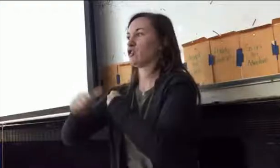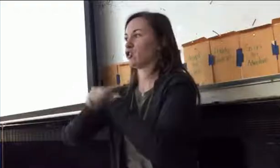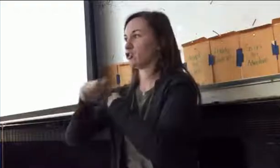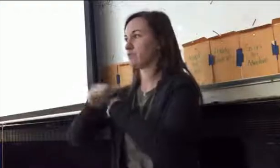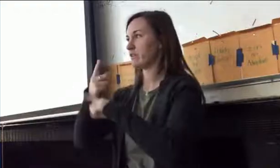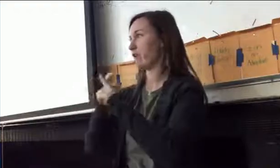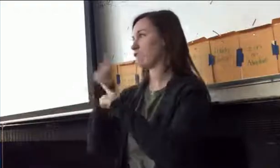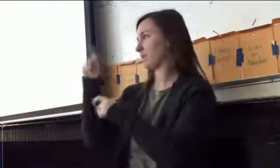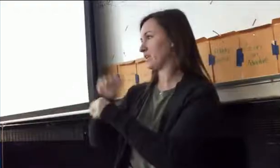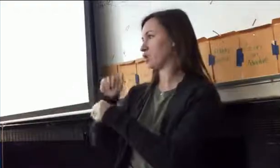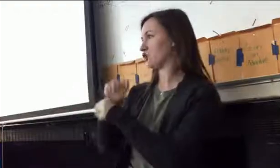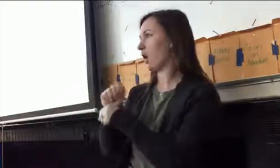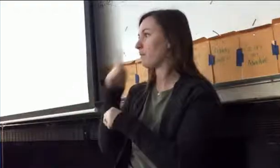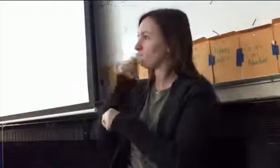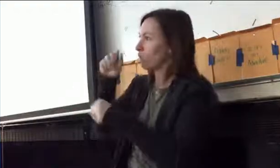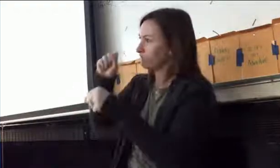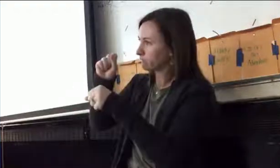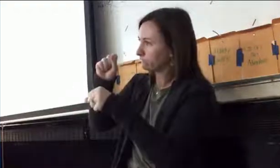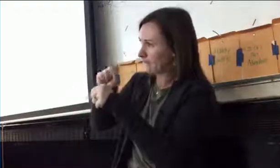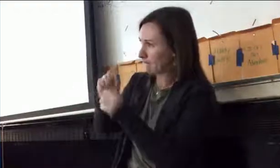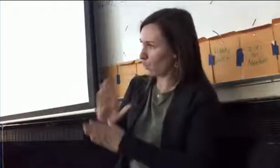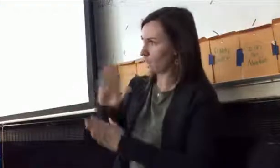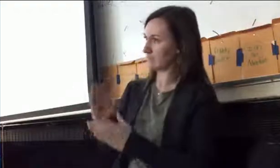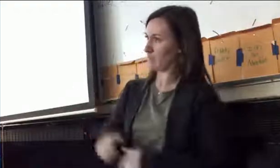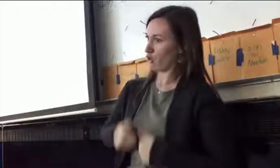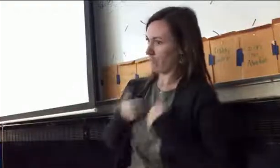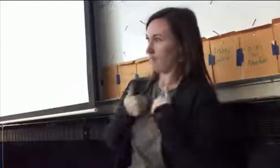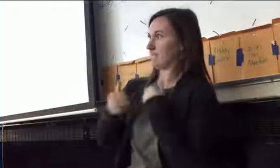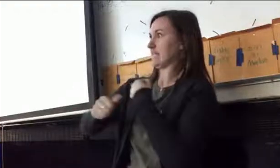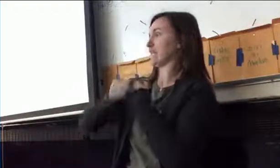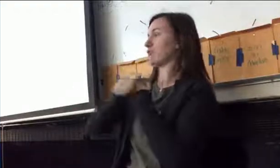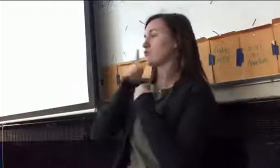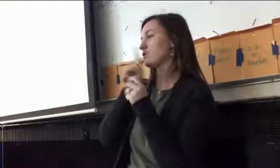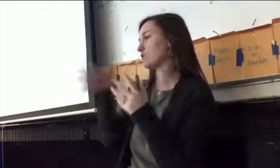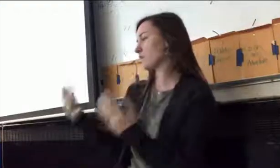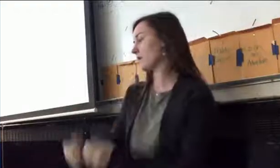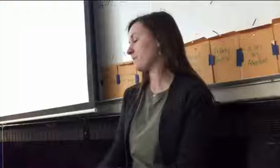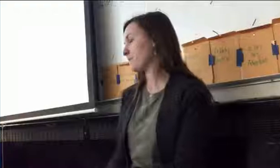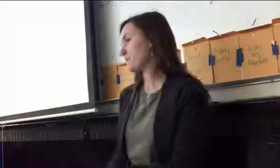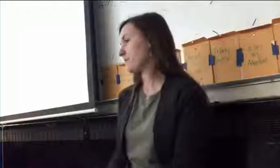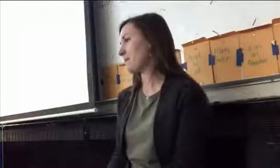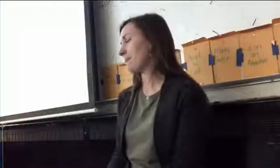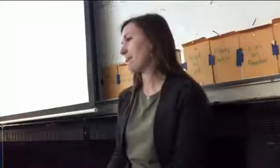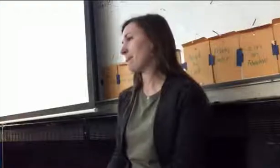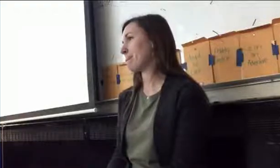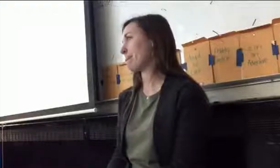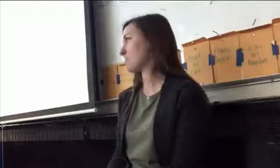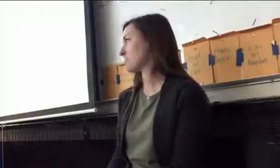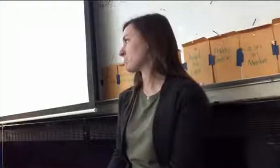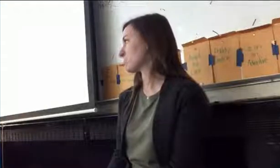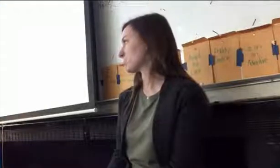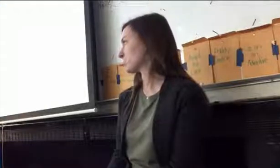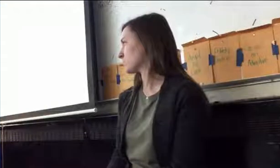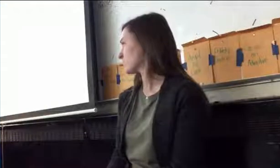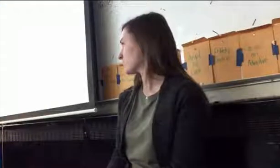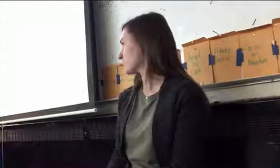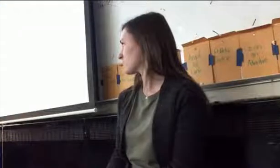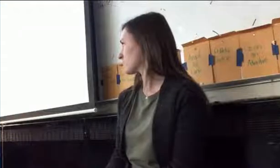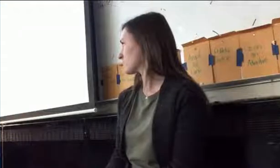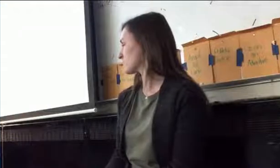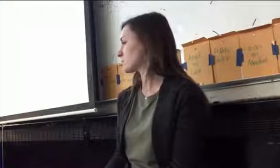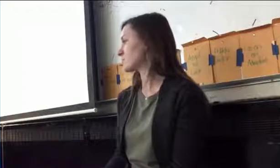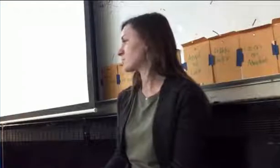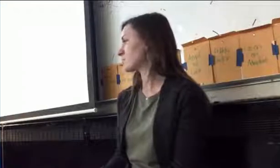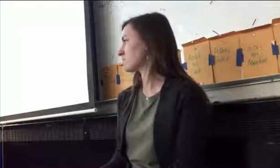see in this to the workers? So what could be the problem with these two guys? So they're guys? They are